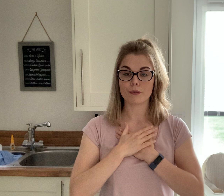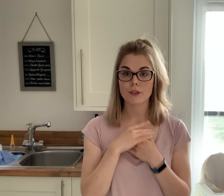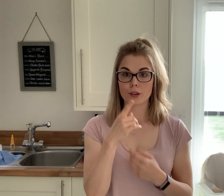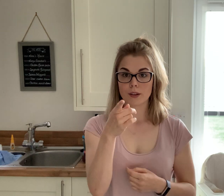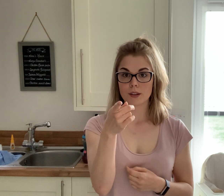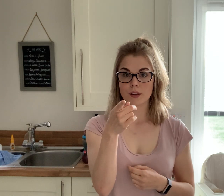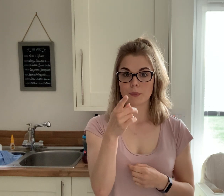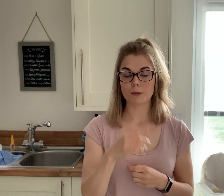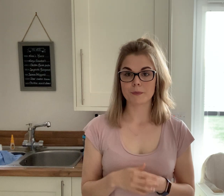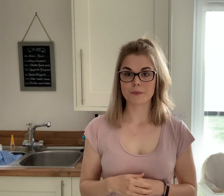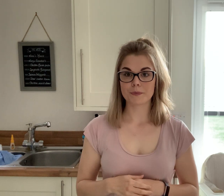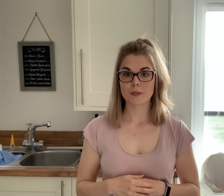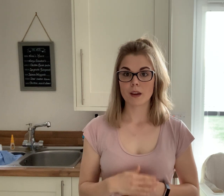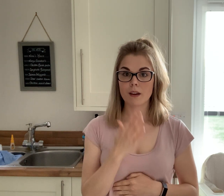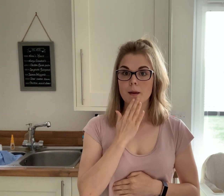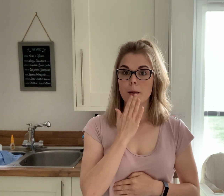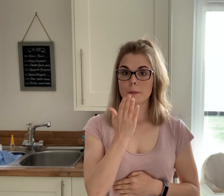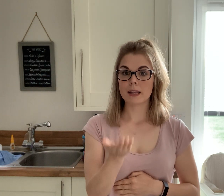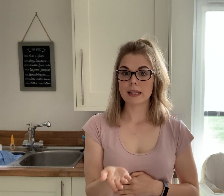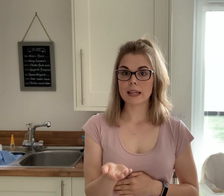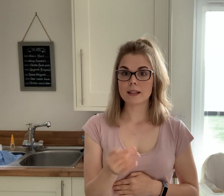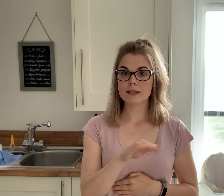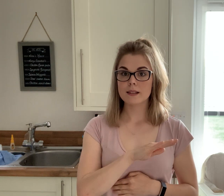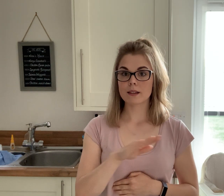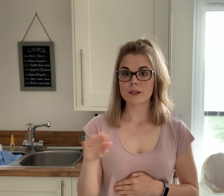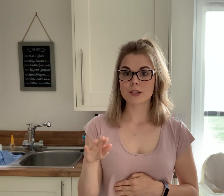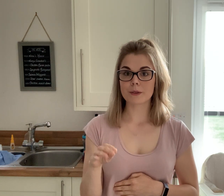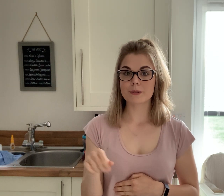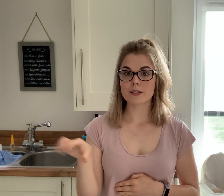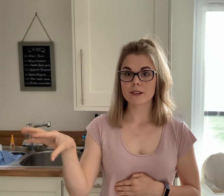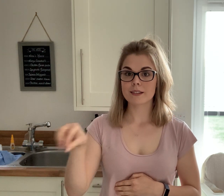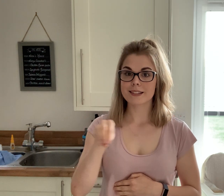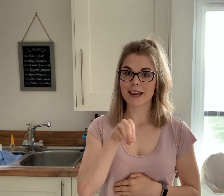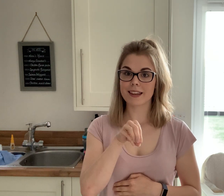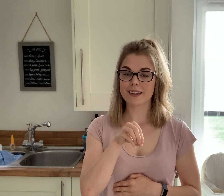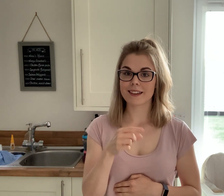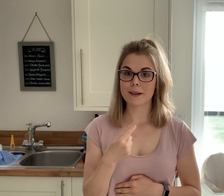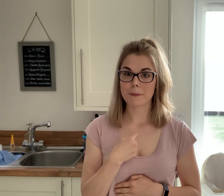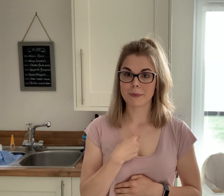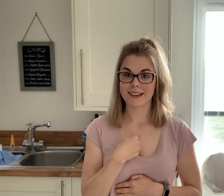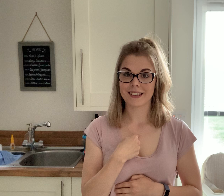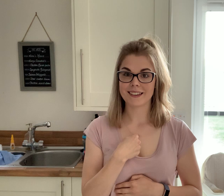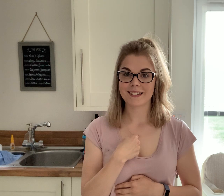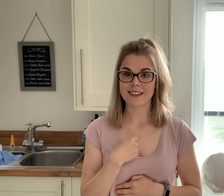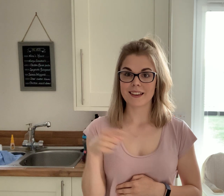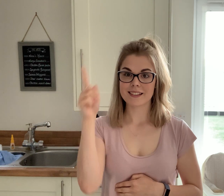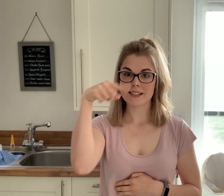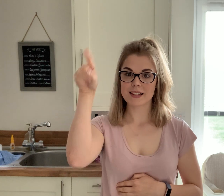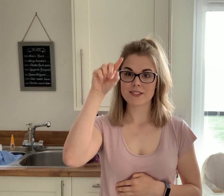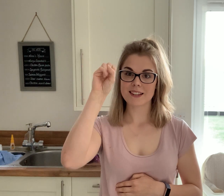you. Please don't take my sunshine